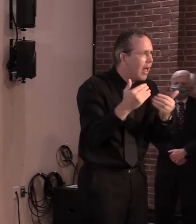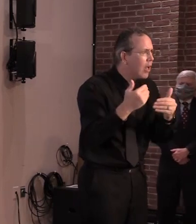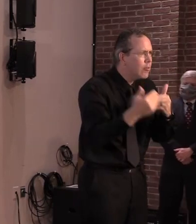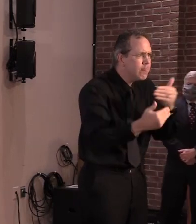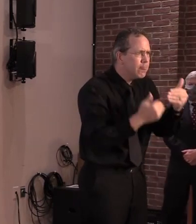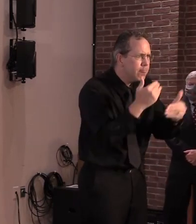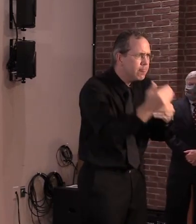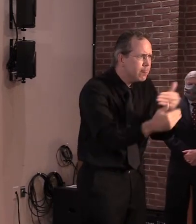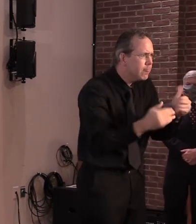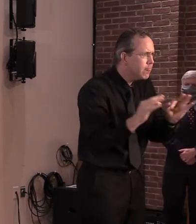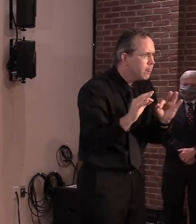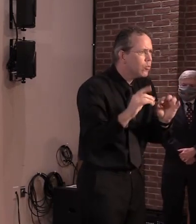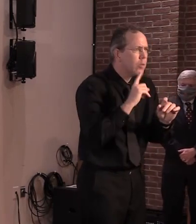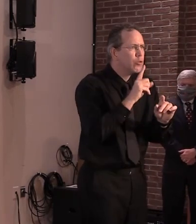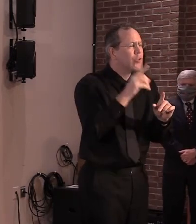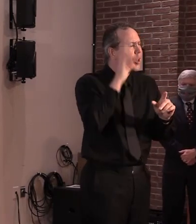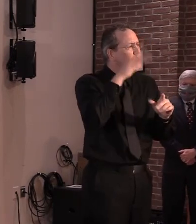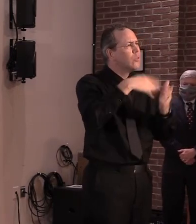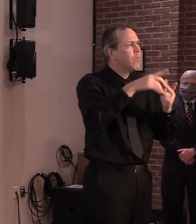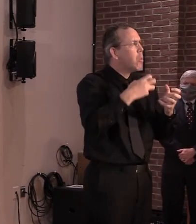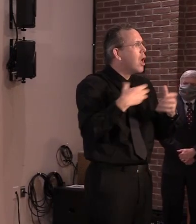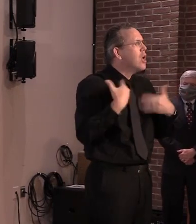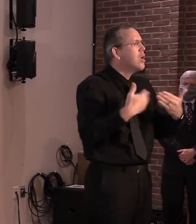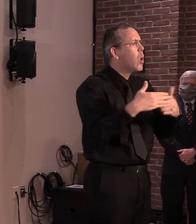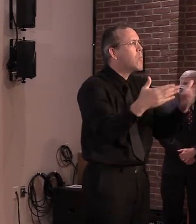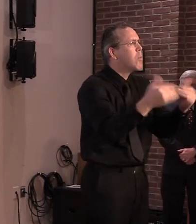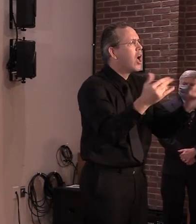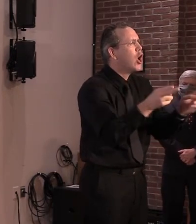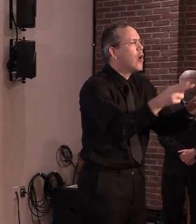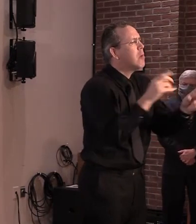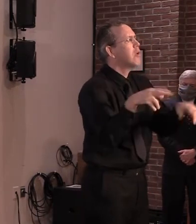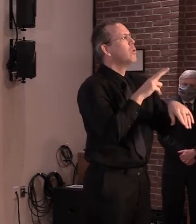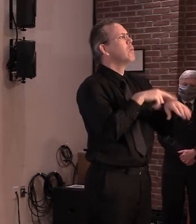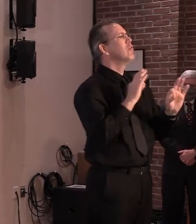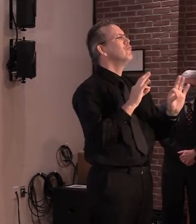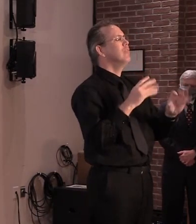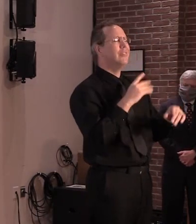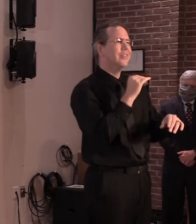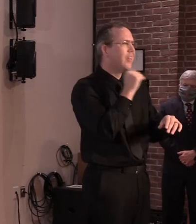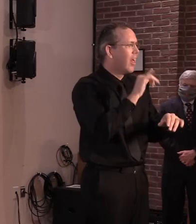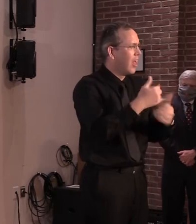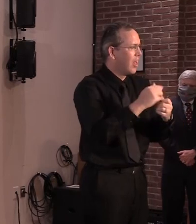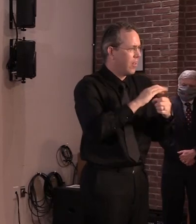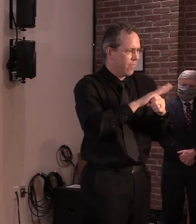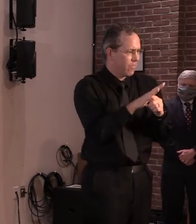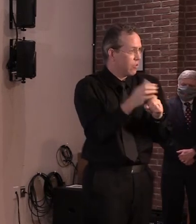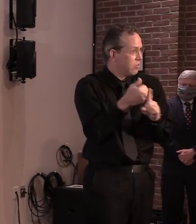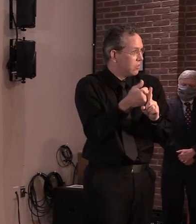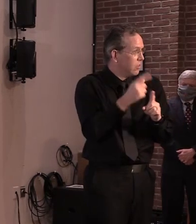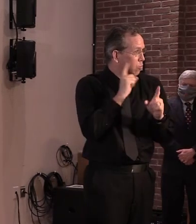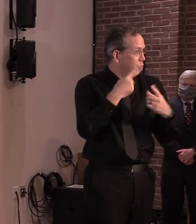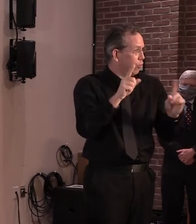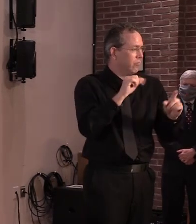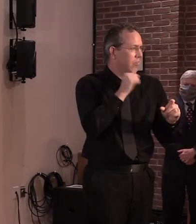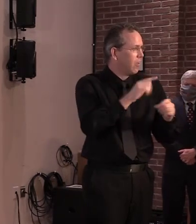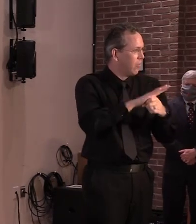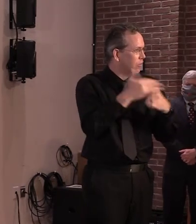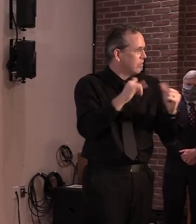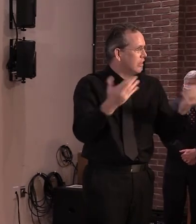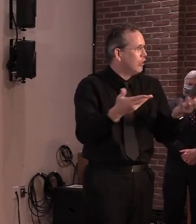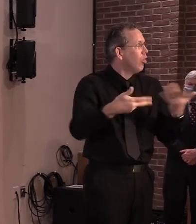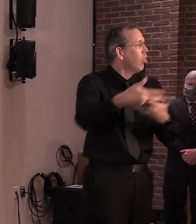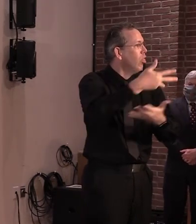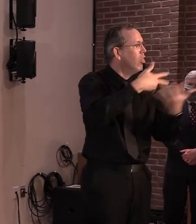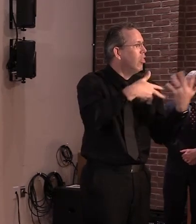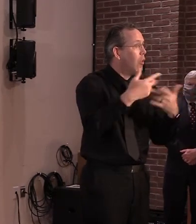normal. But unfortunately, this isn't how the virus operates, and we have to deal with this reality. So